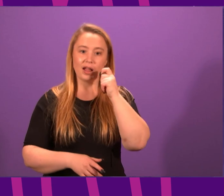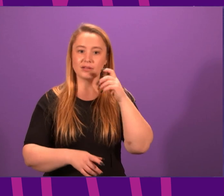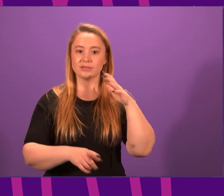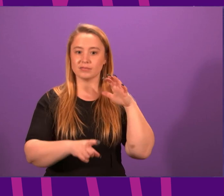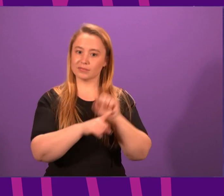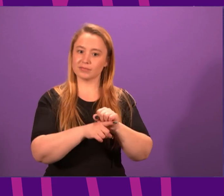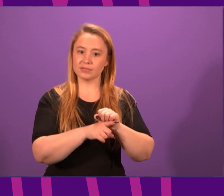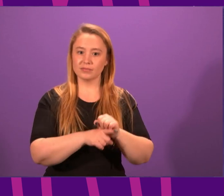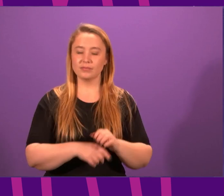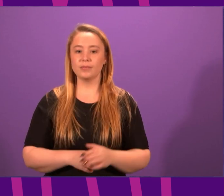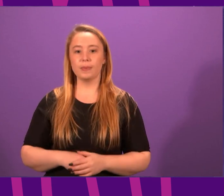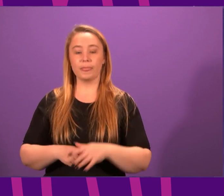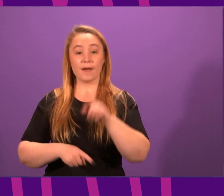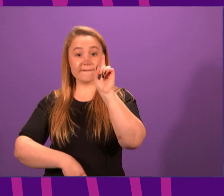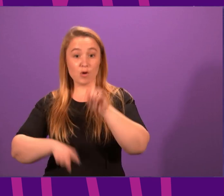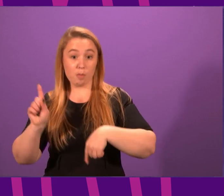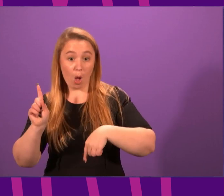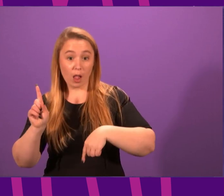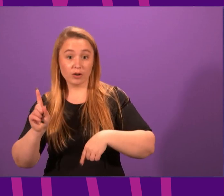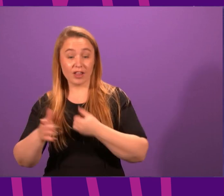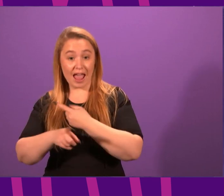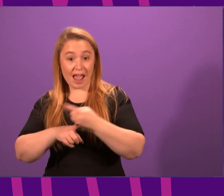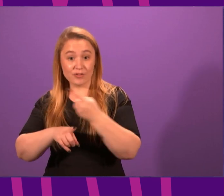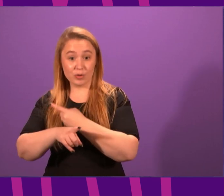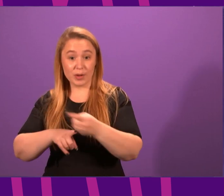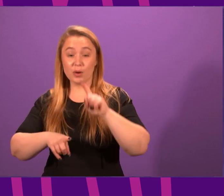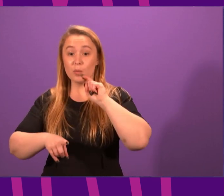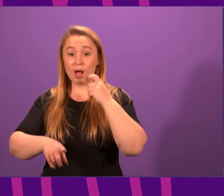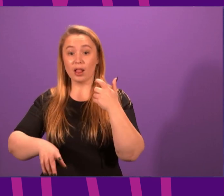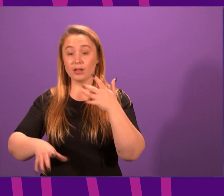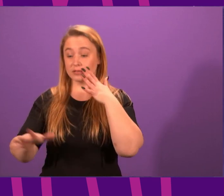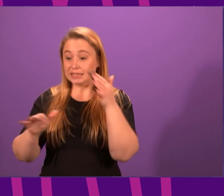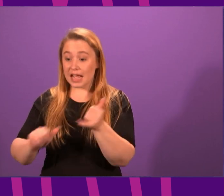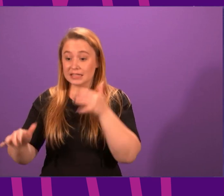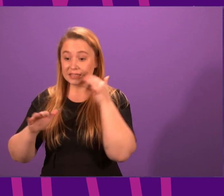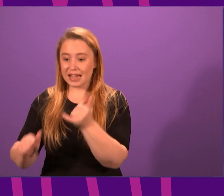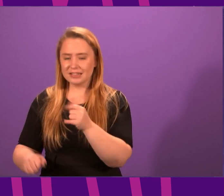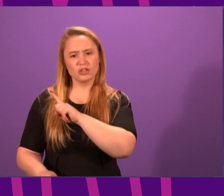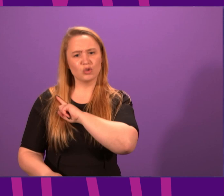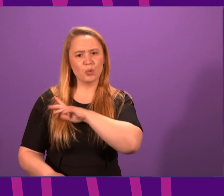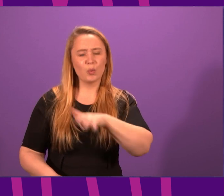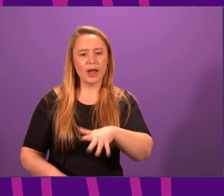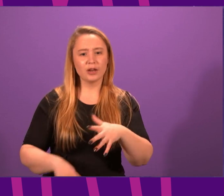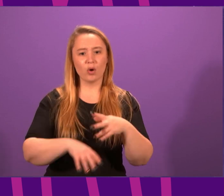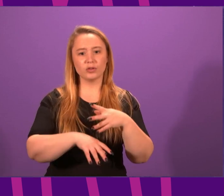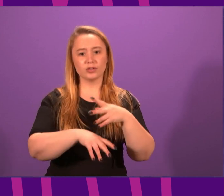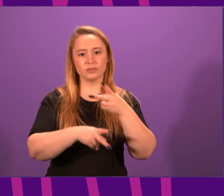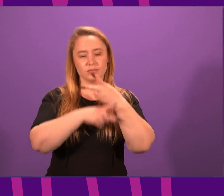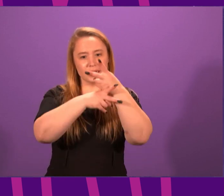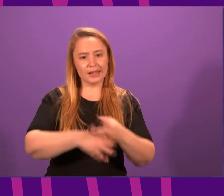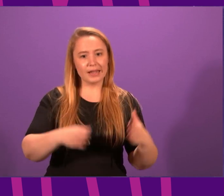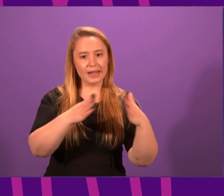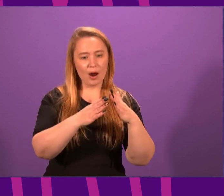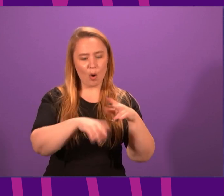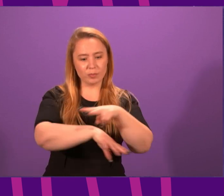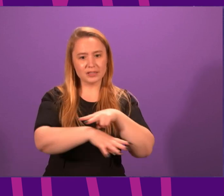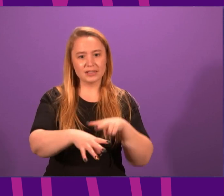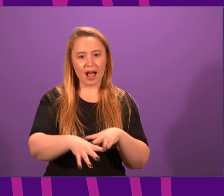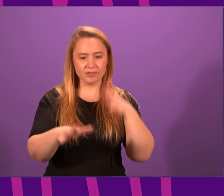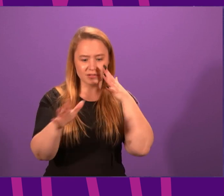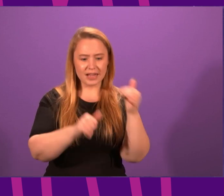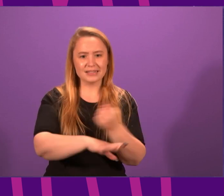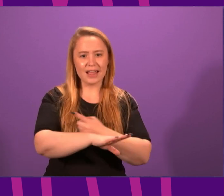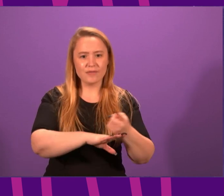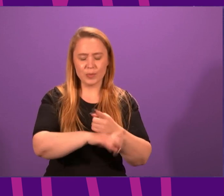Premier League registered footballer will get a test every week. Why can't every care home staff member get a test every week? Why can't every NHS staff